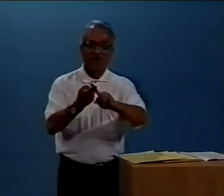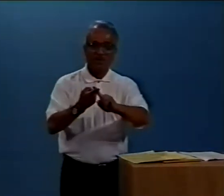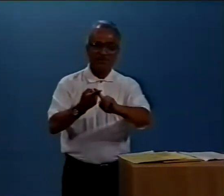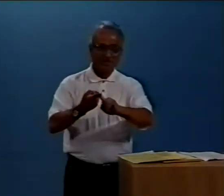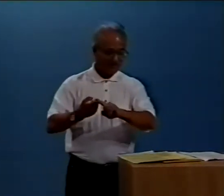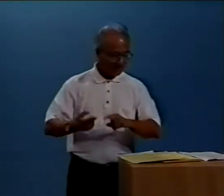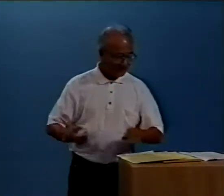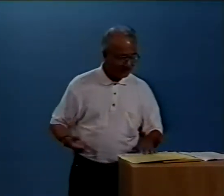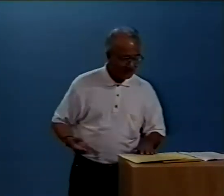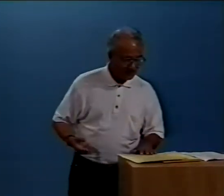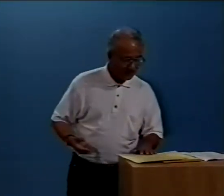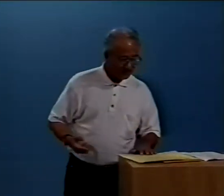amigo?